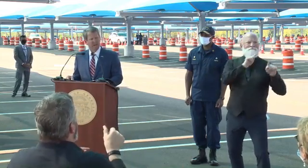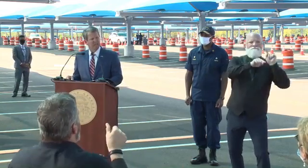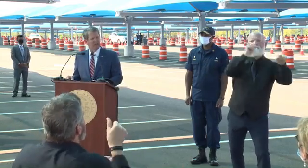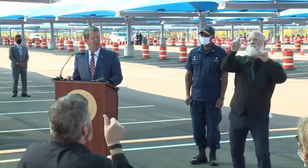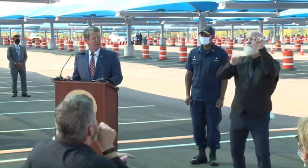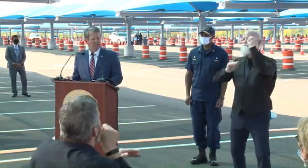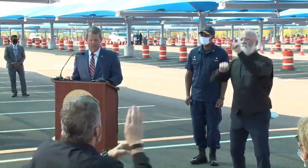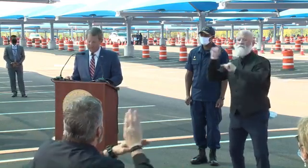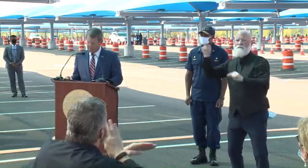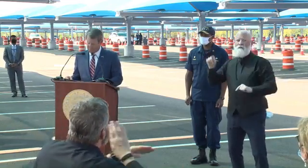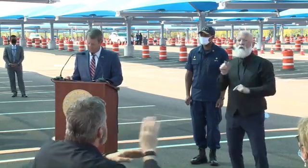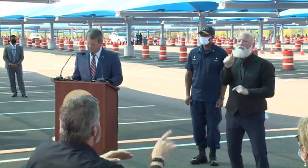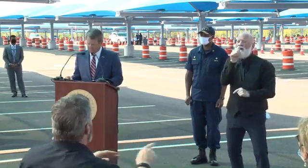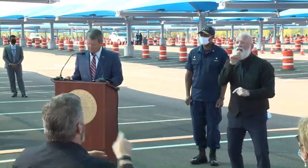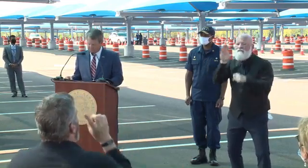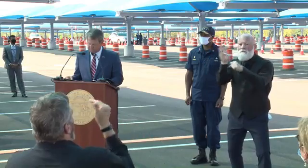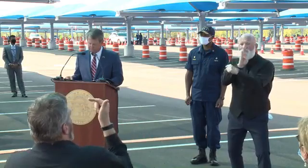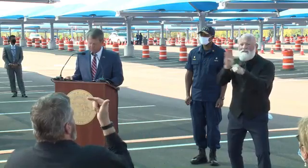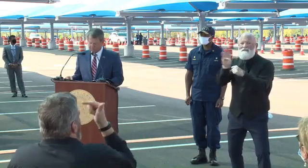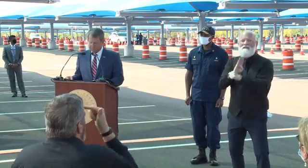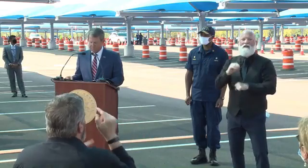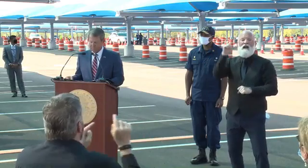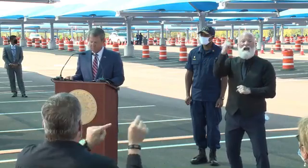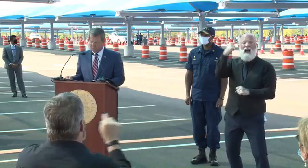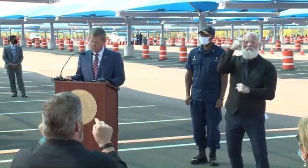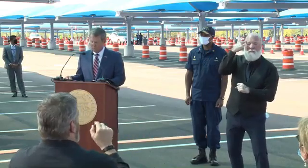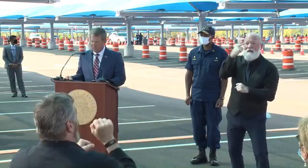working around the clock to make this possible.